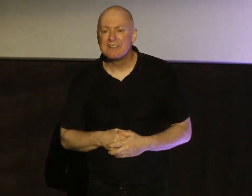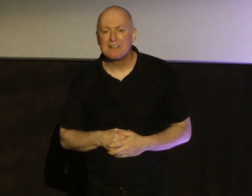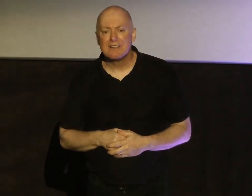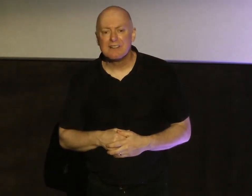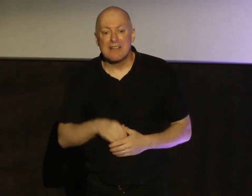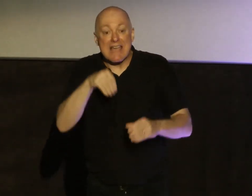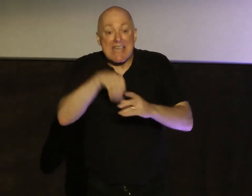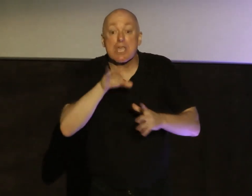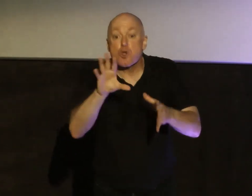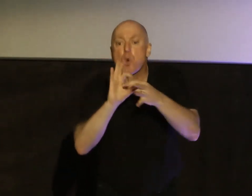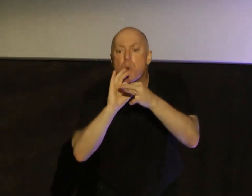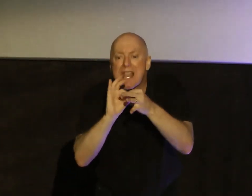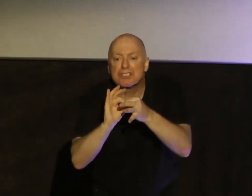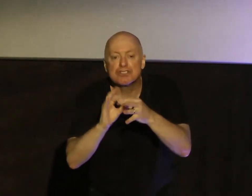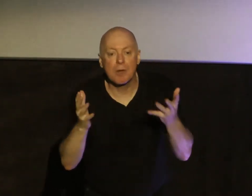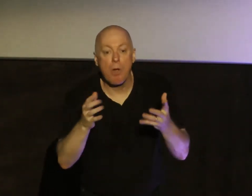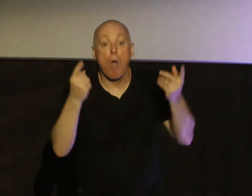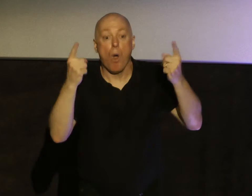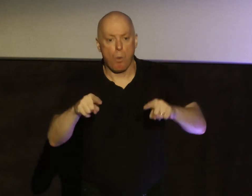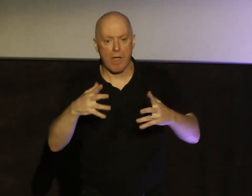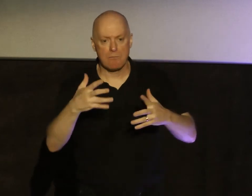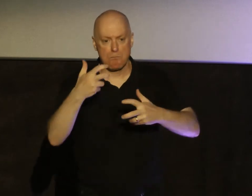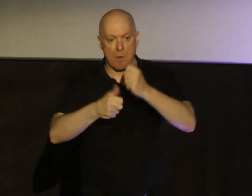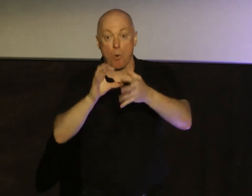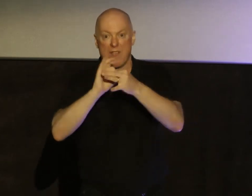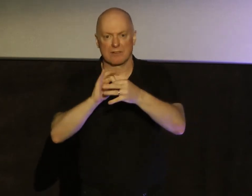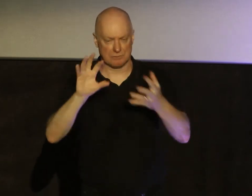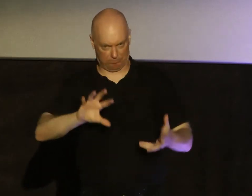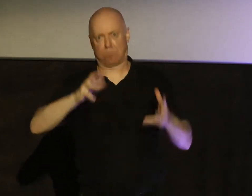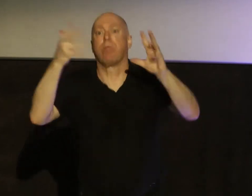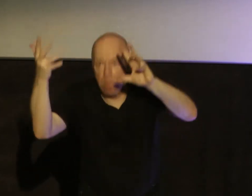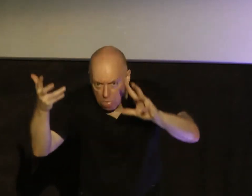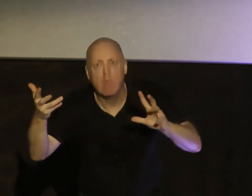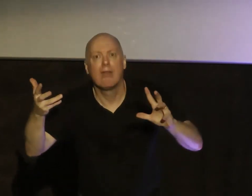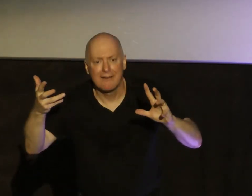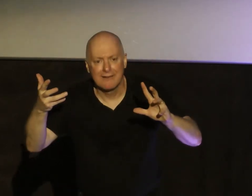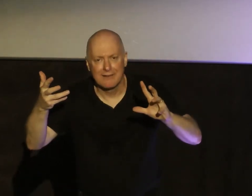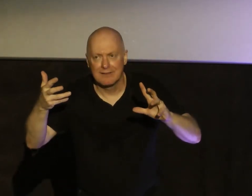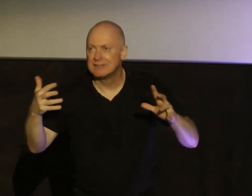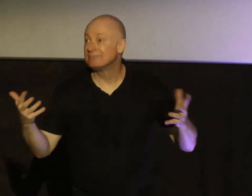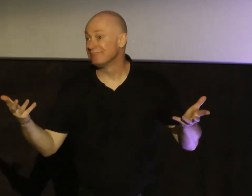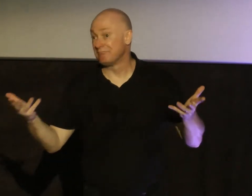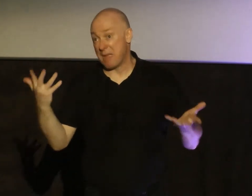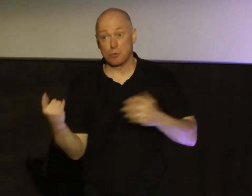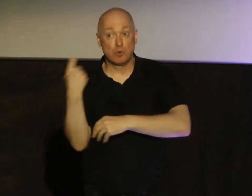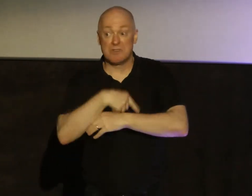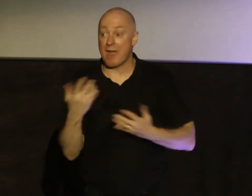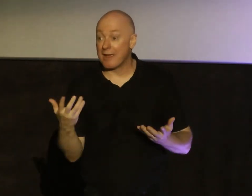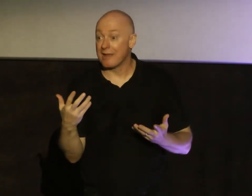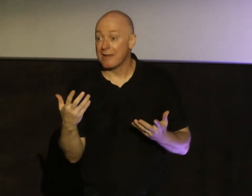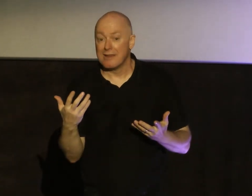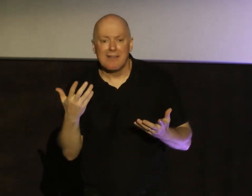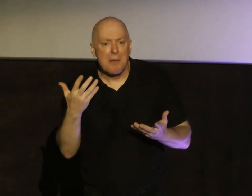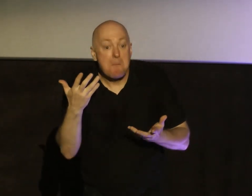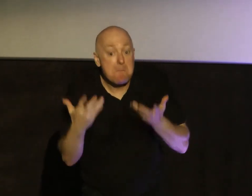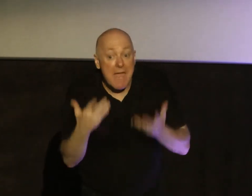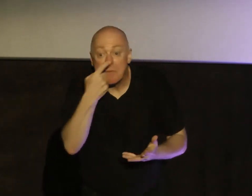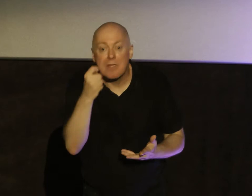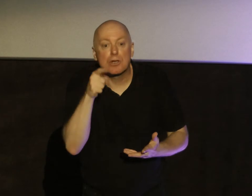In your relationships, when they get rocky, in your rocky relationships today, perhaps, is it in part because you've chosen to close